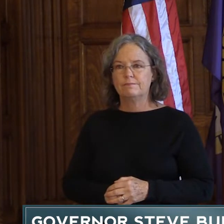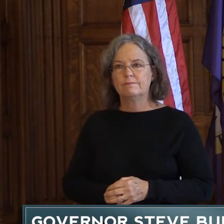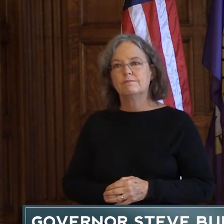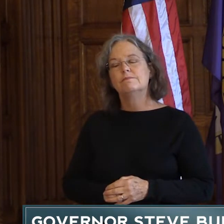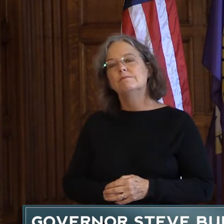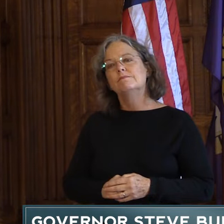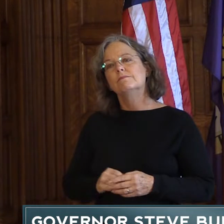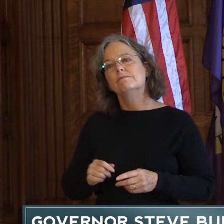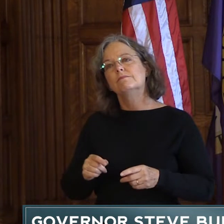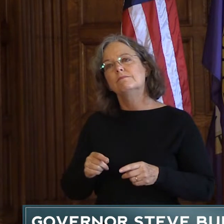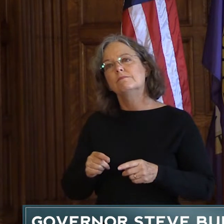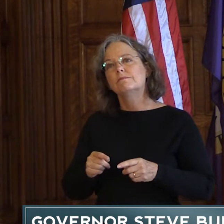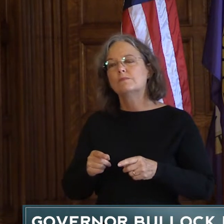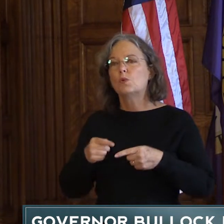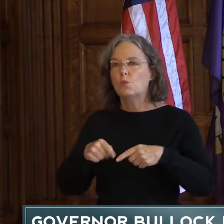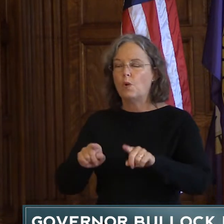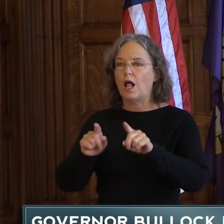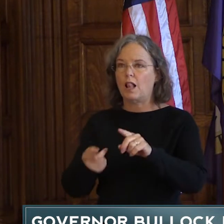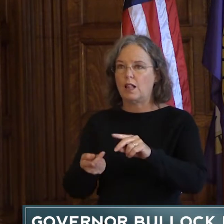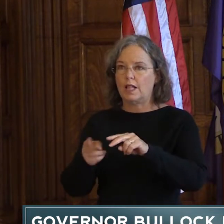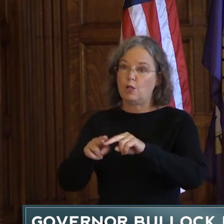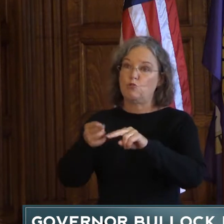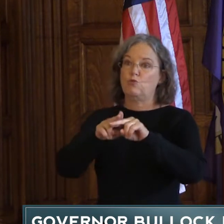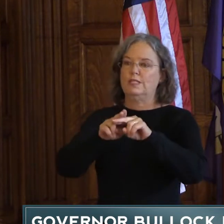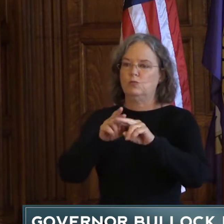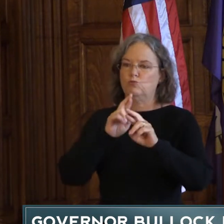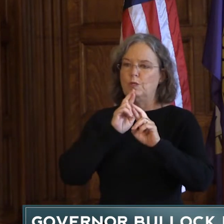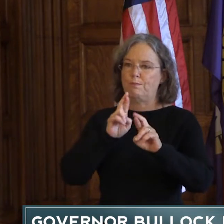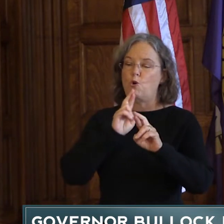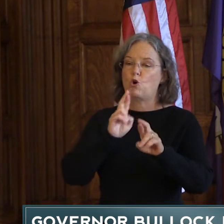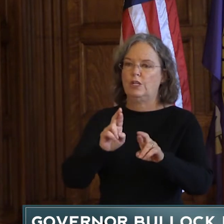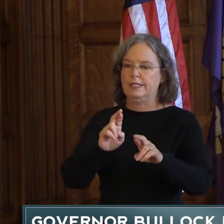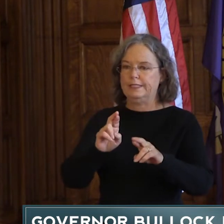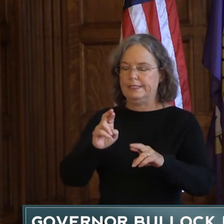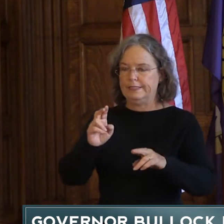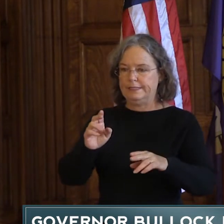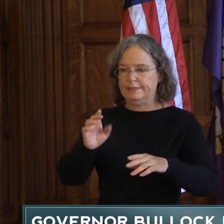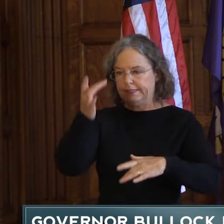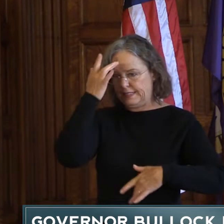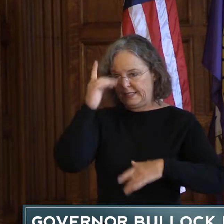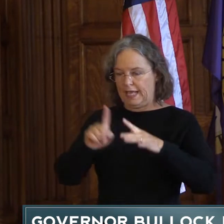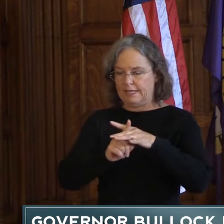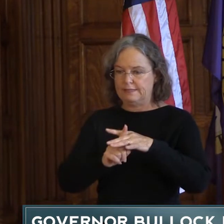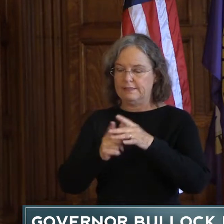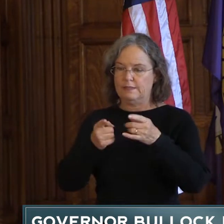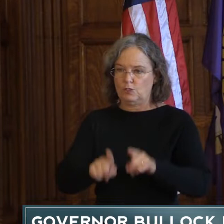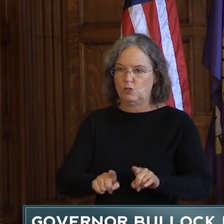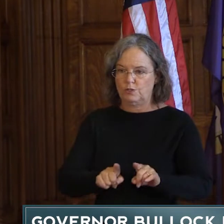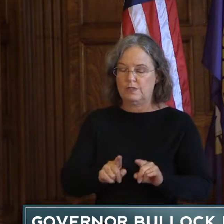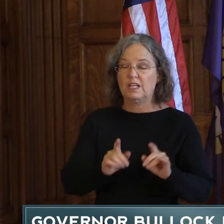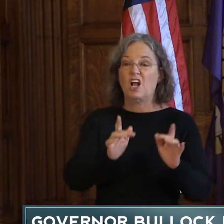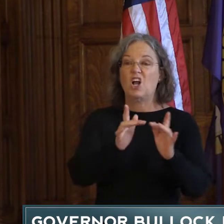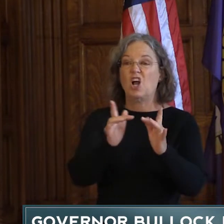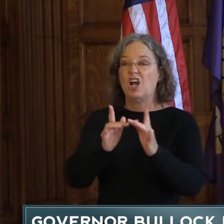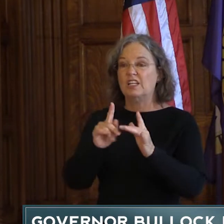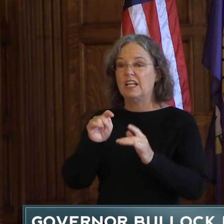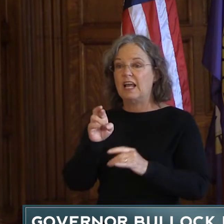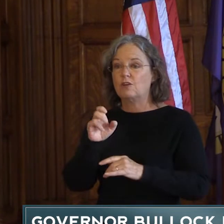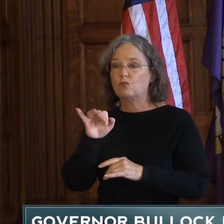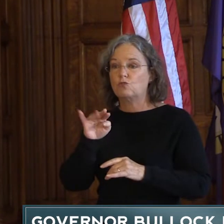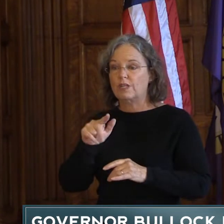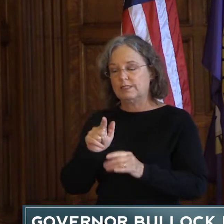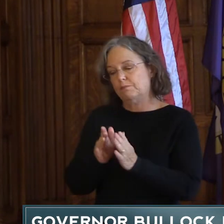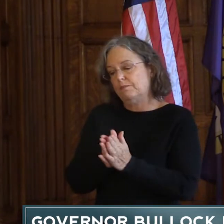As increases in reported COVID-19 cases occurred, there was contact tracing by local public